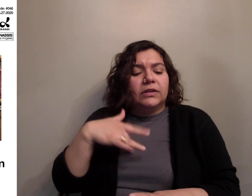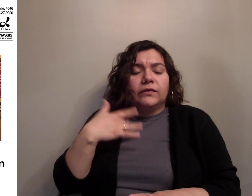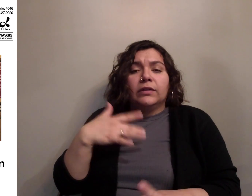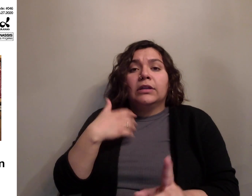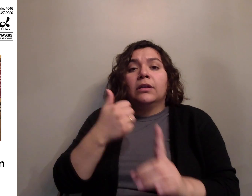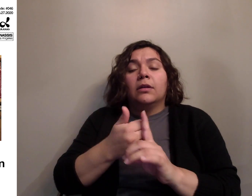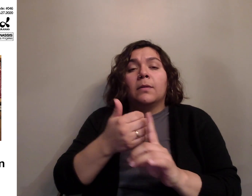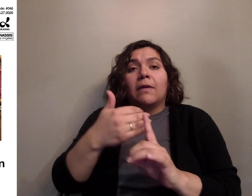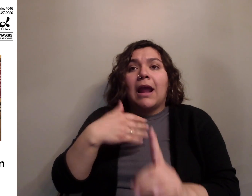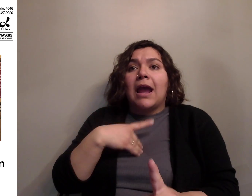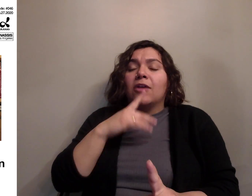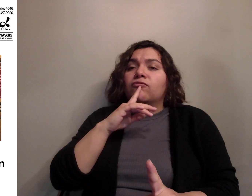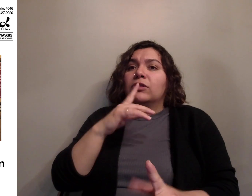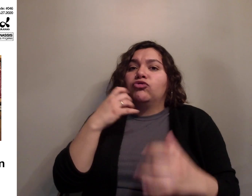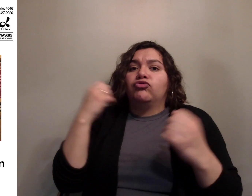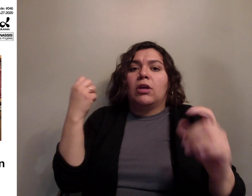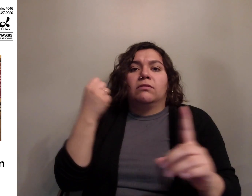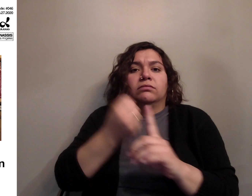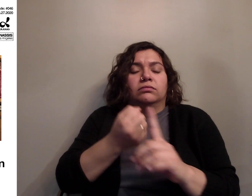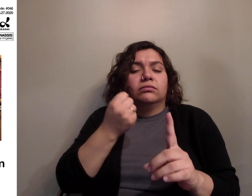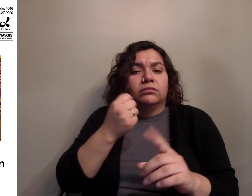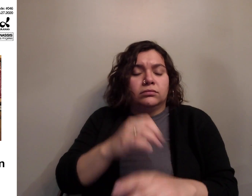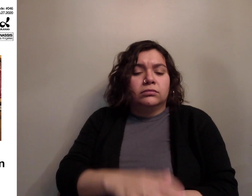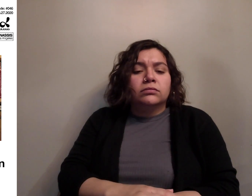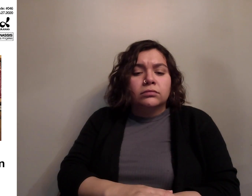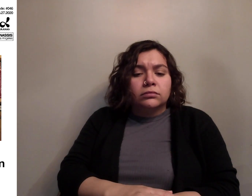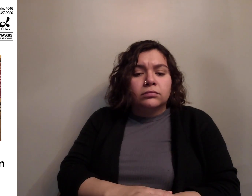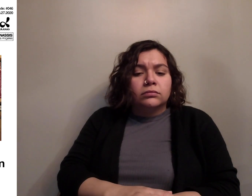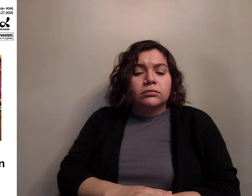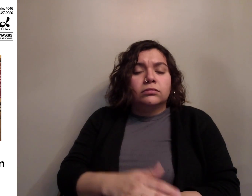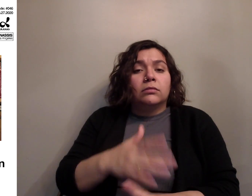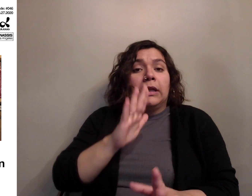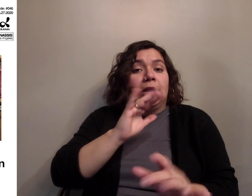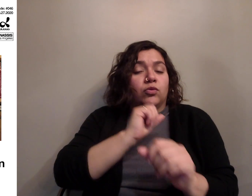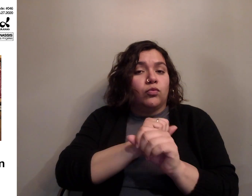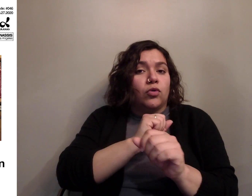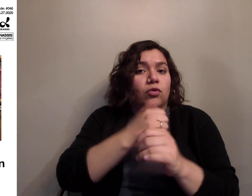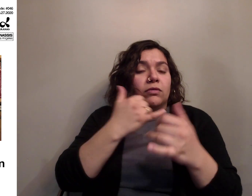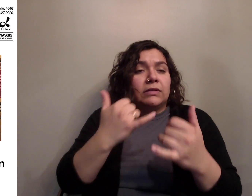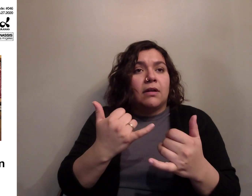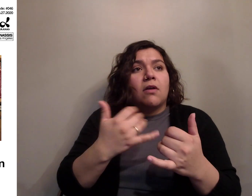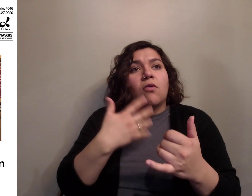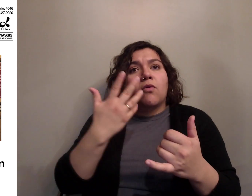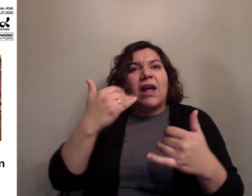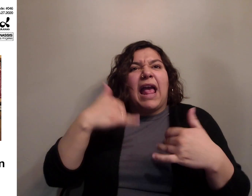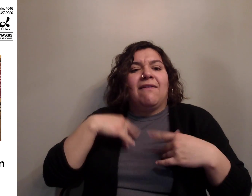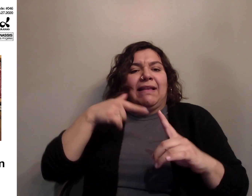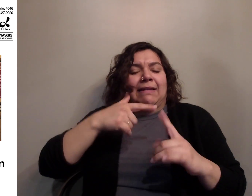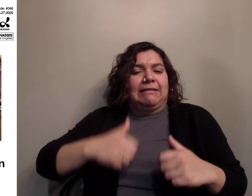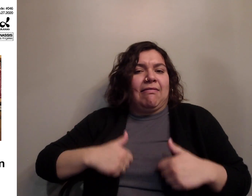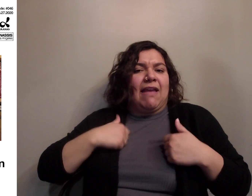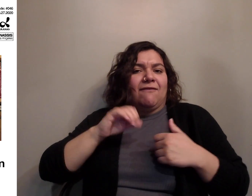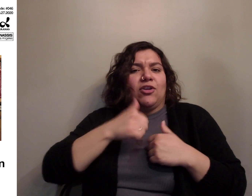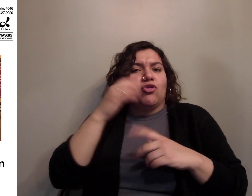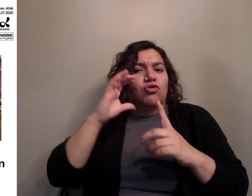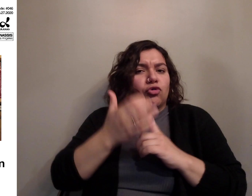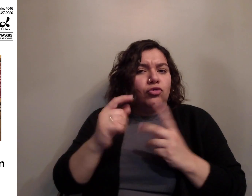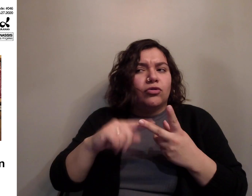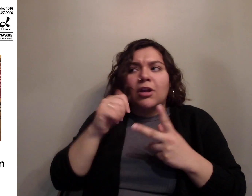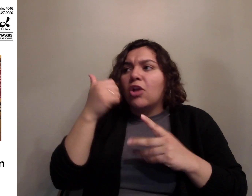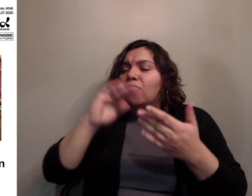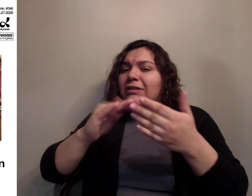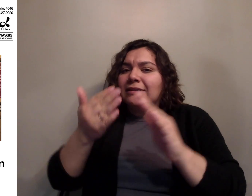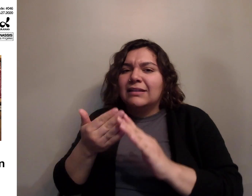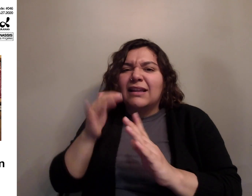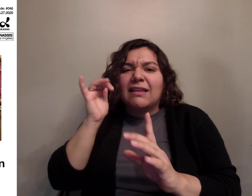this sense that he had such a strong effect and that his work was taking on this life